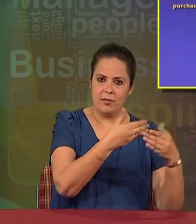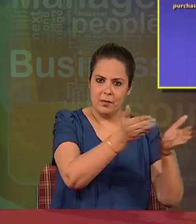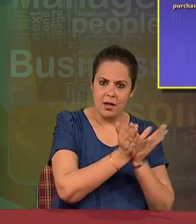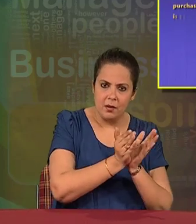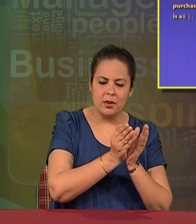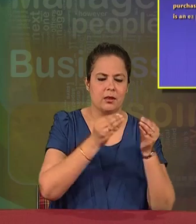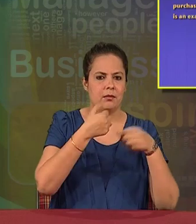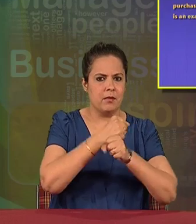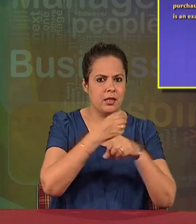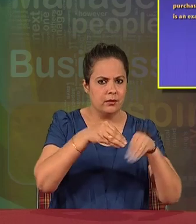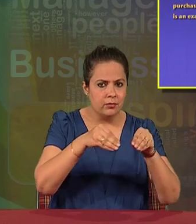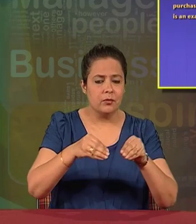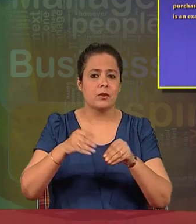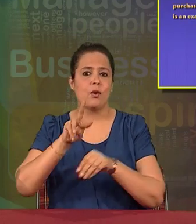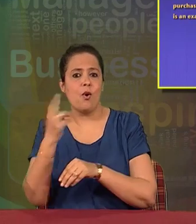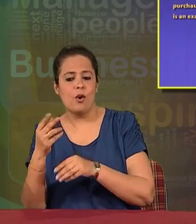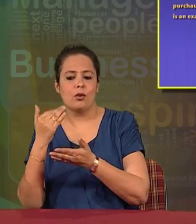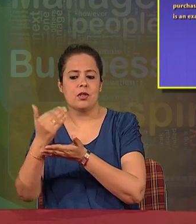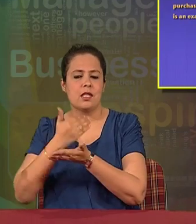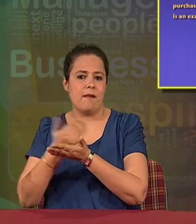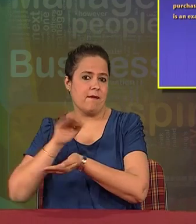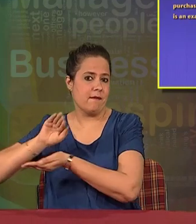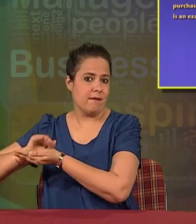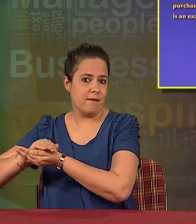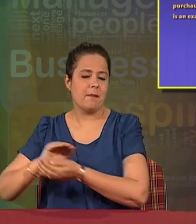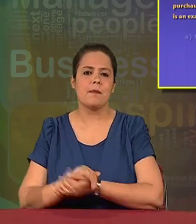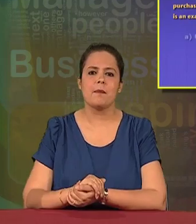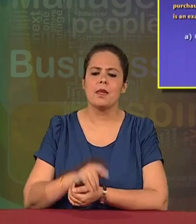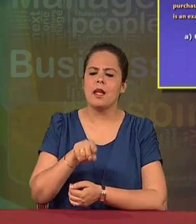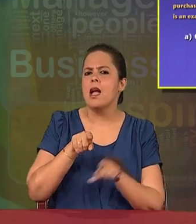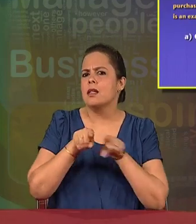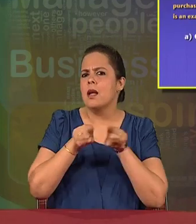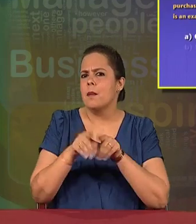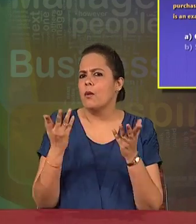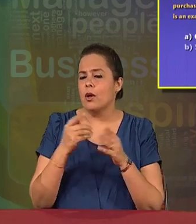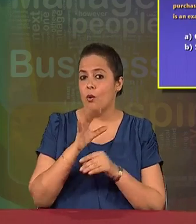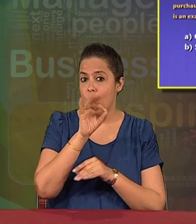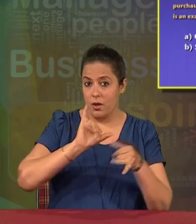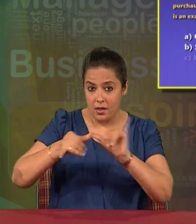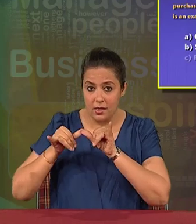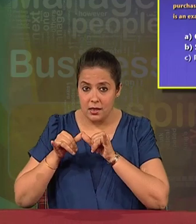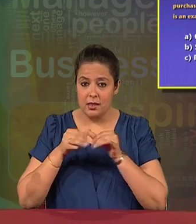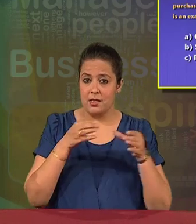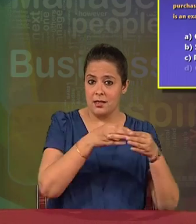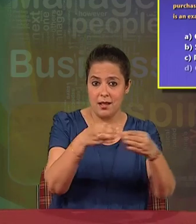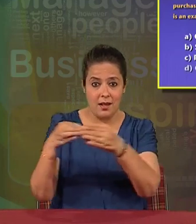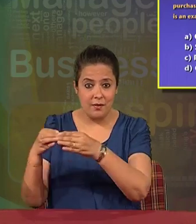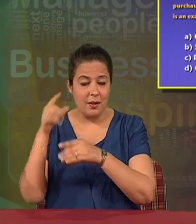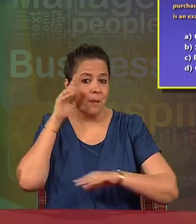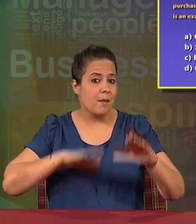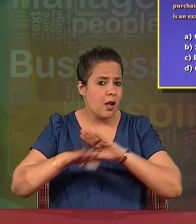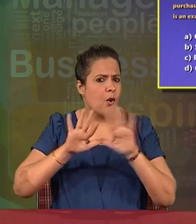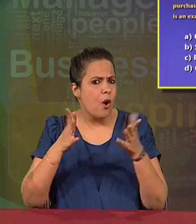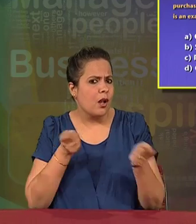manufacturing, selling, storage is an example of organizing, staffing, planning or